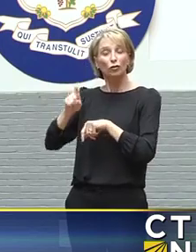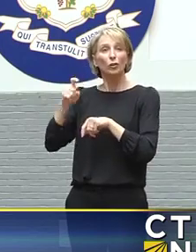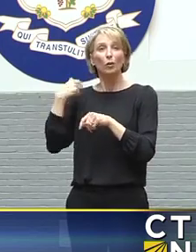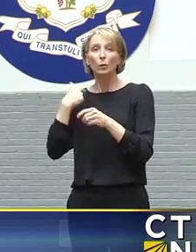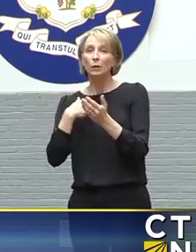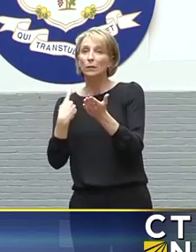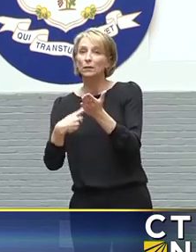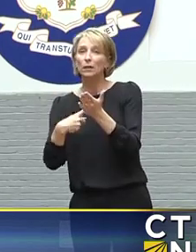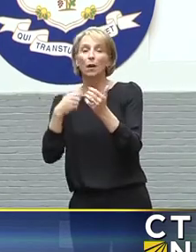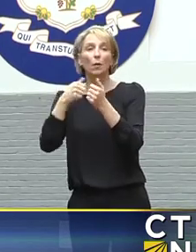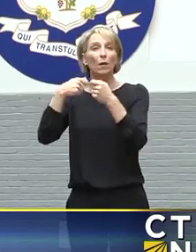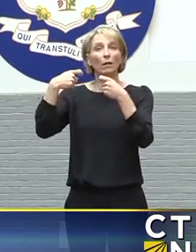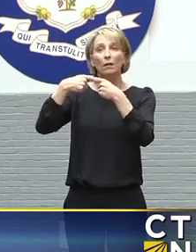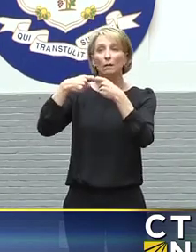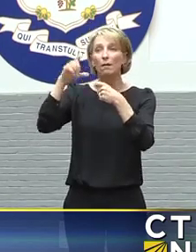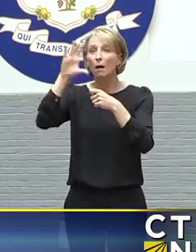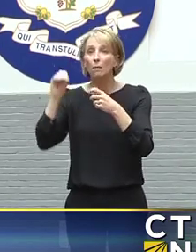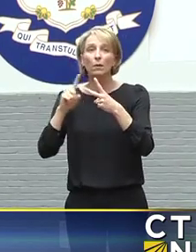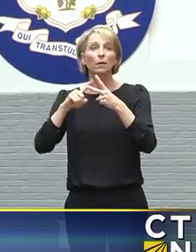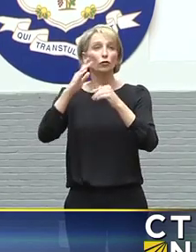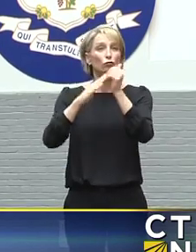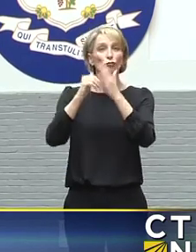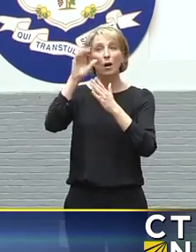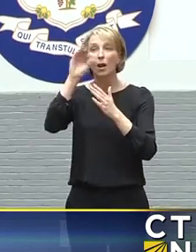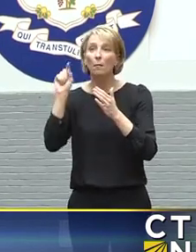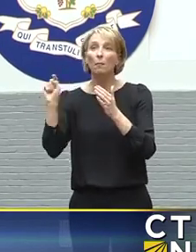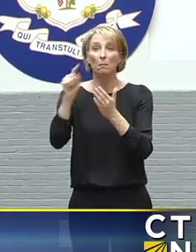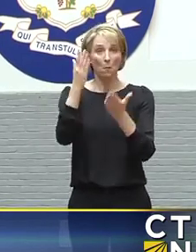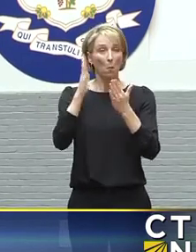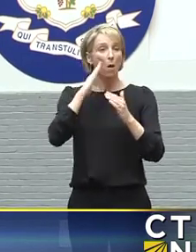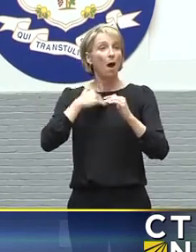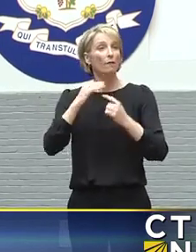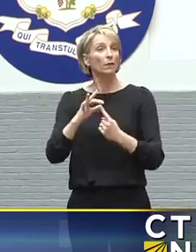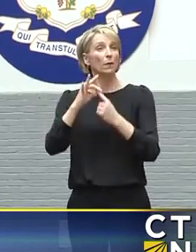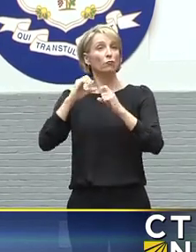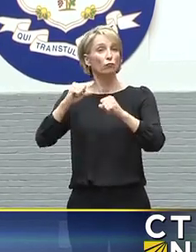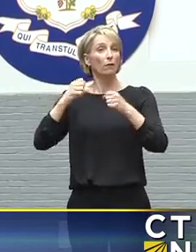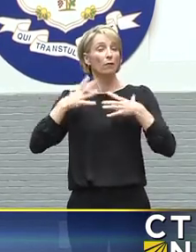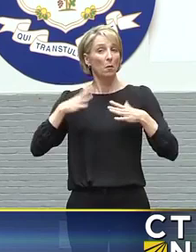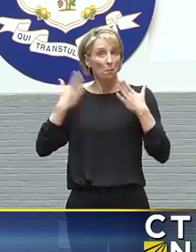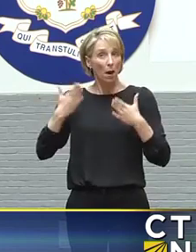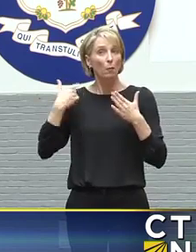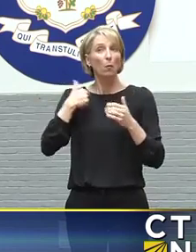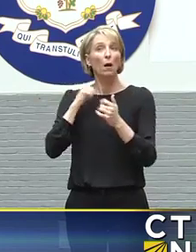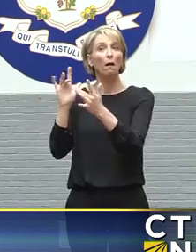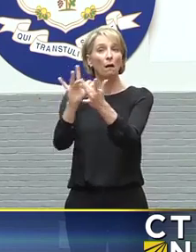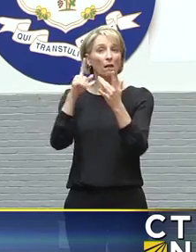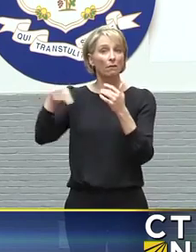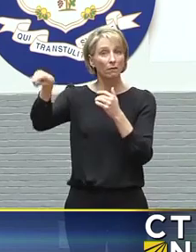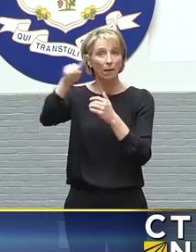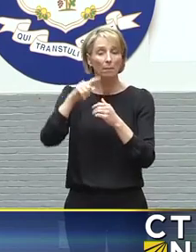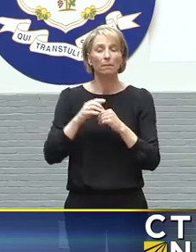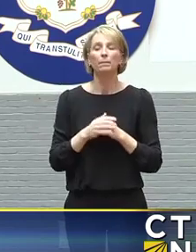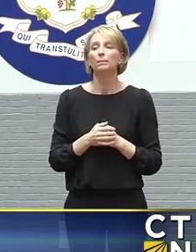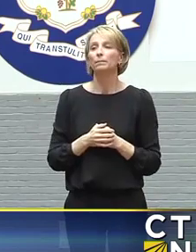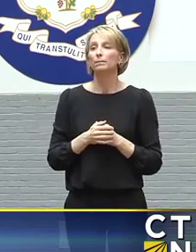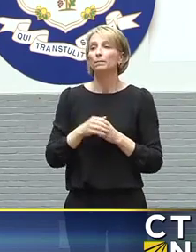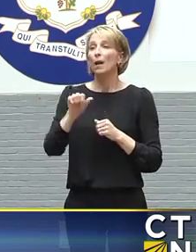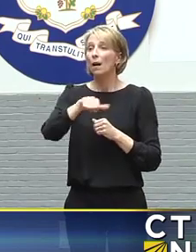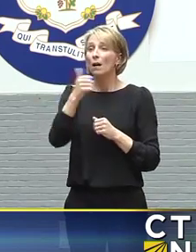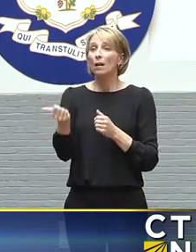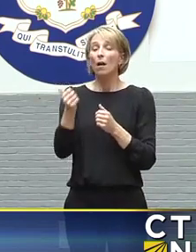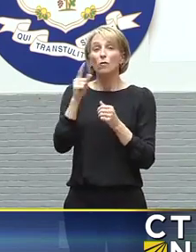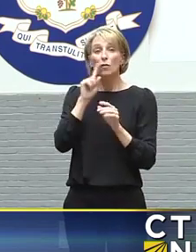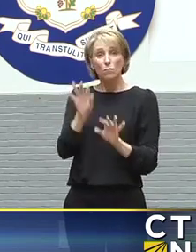utility trades are places we should be. Another piece of the supply that's very important is people. We